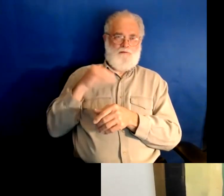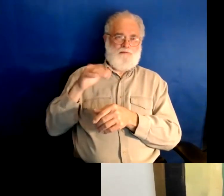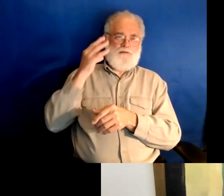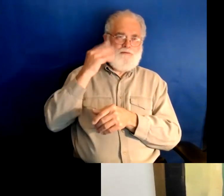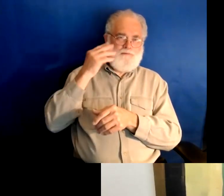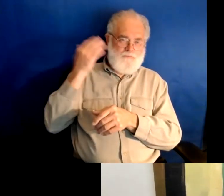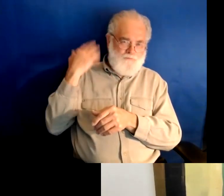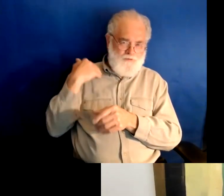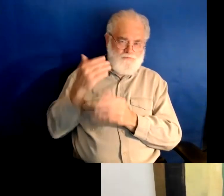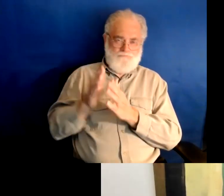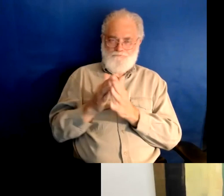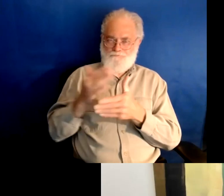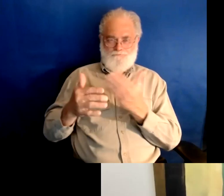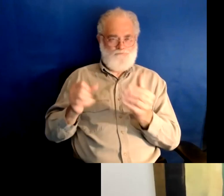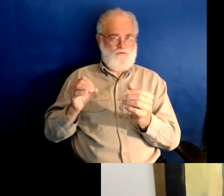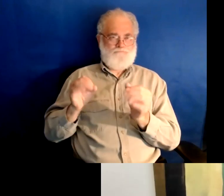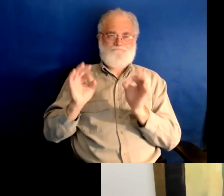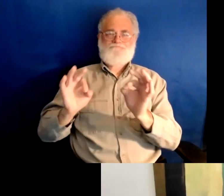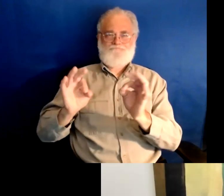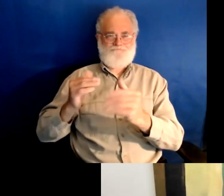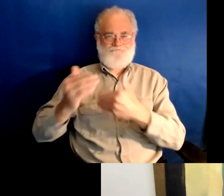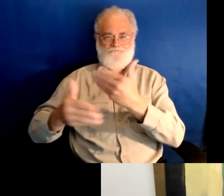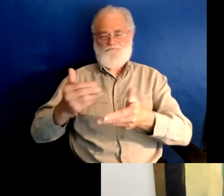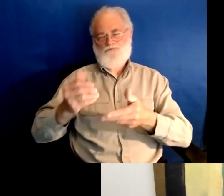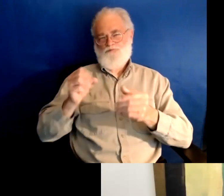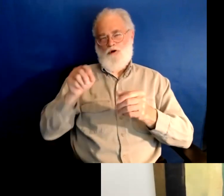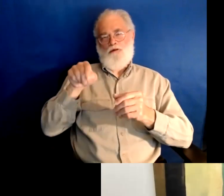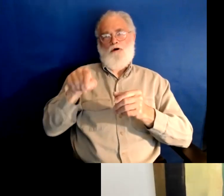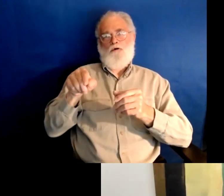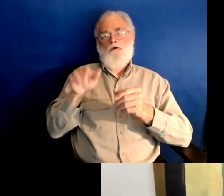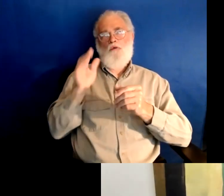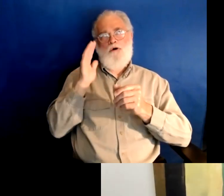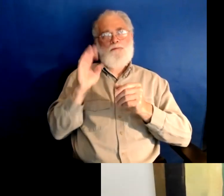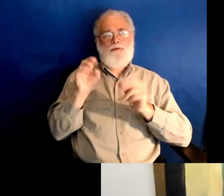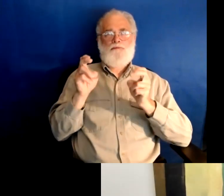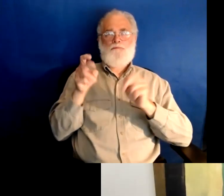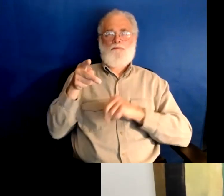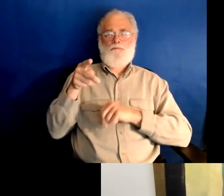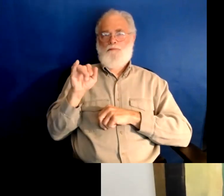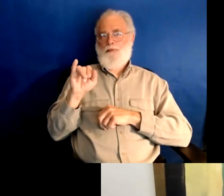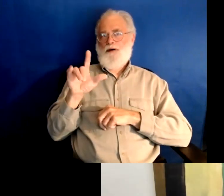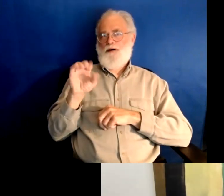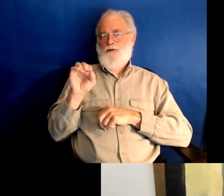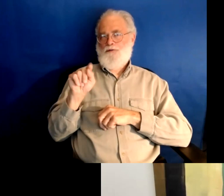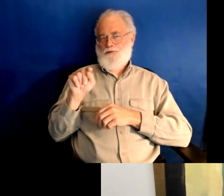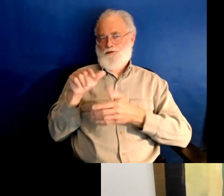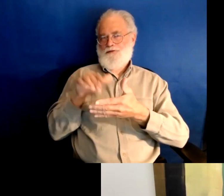So Brenda already has the experience, so it was perfect for us to work together on this.